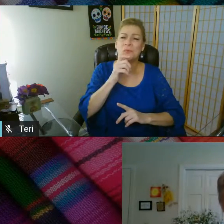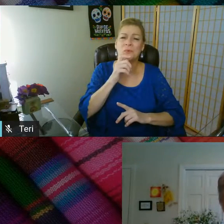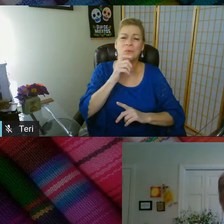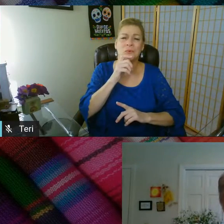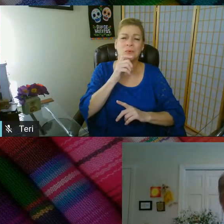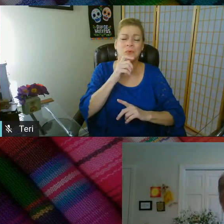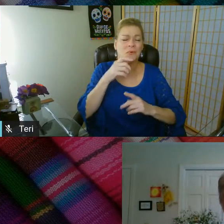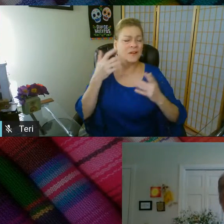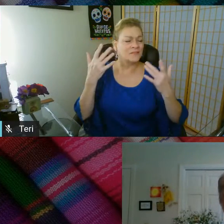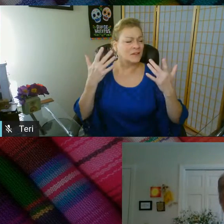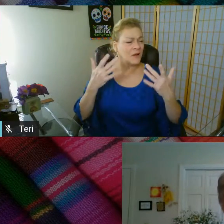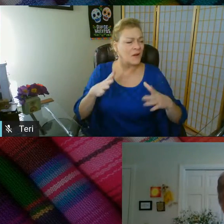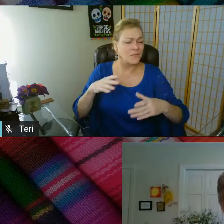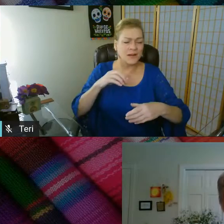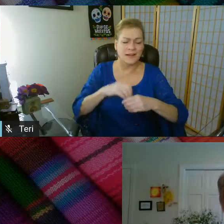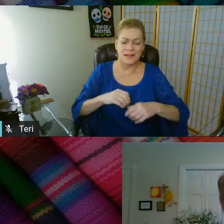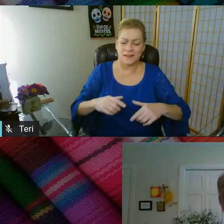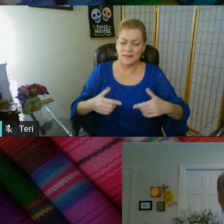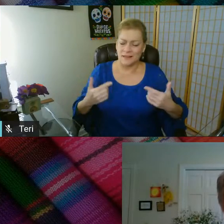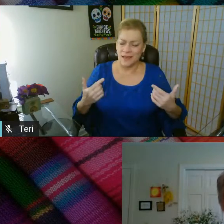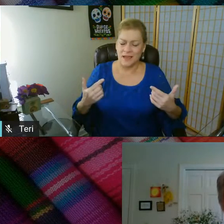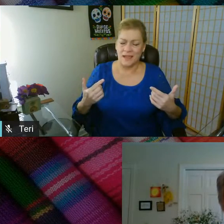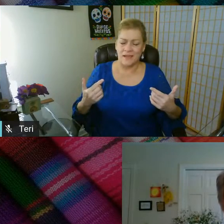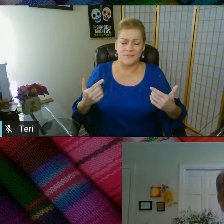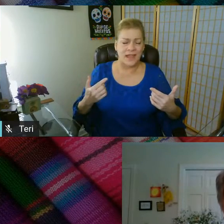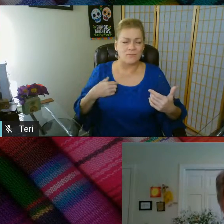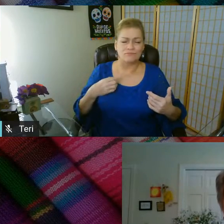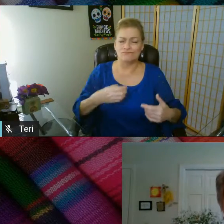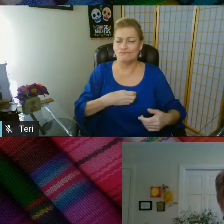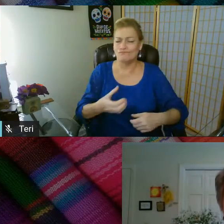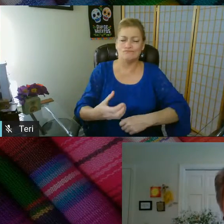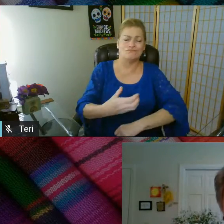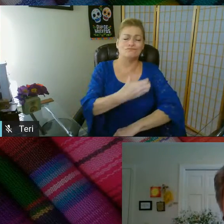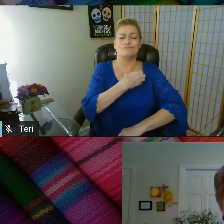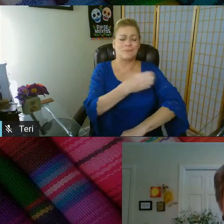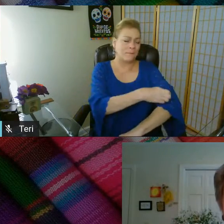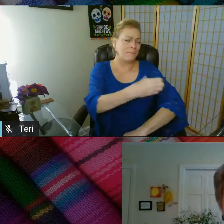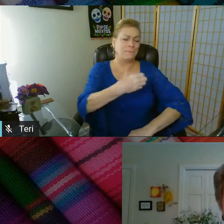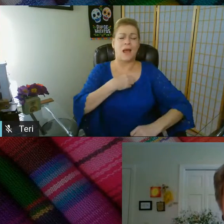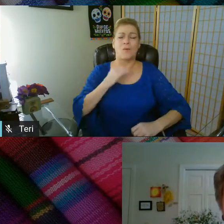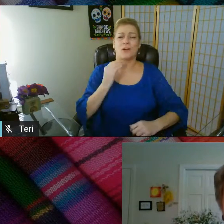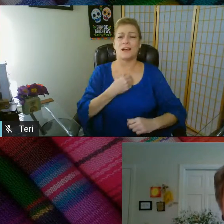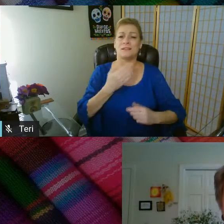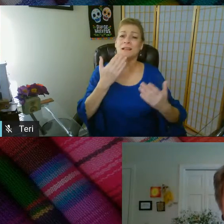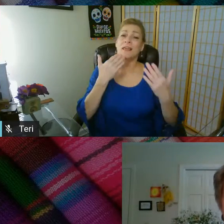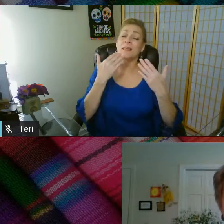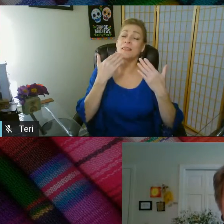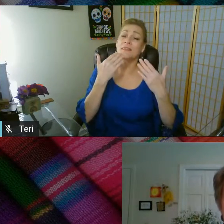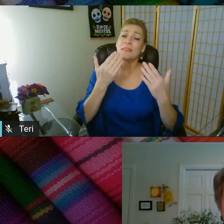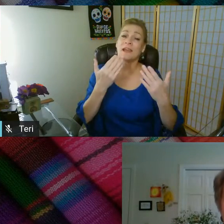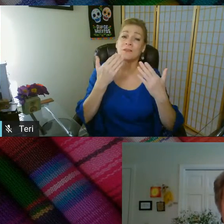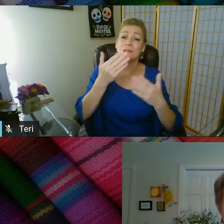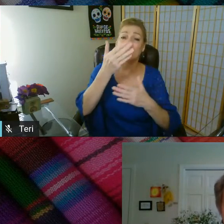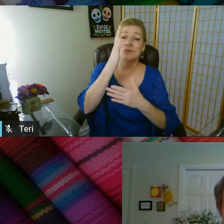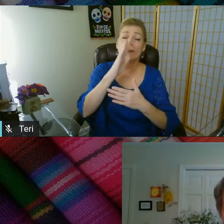so grateful. And so we say, thank you, God. And so it is.